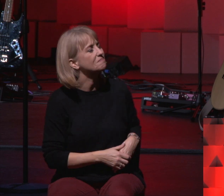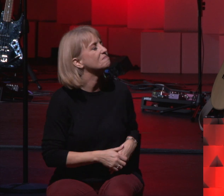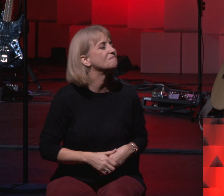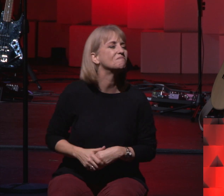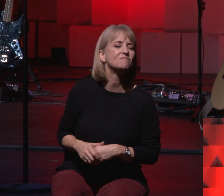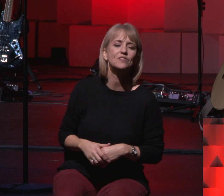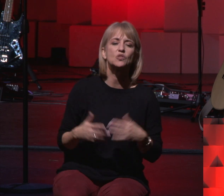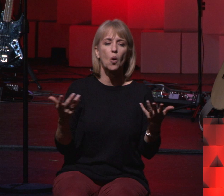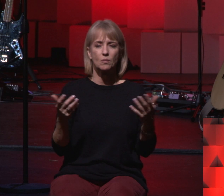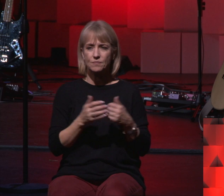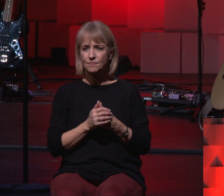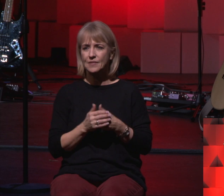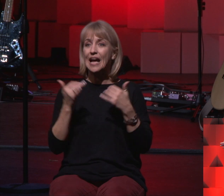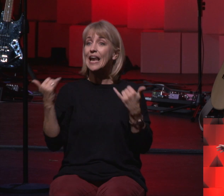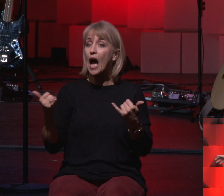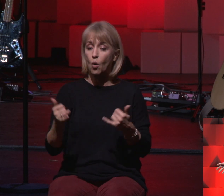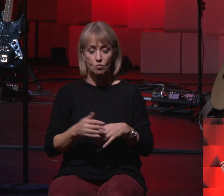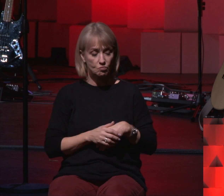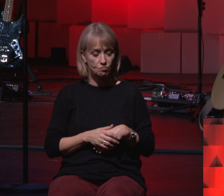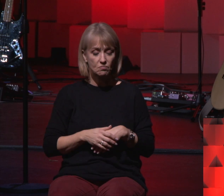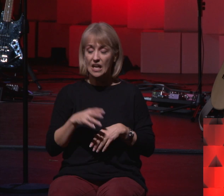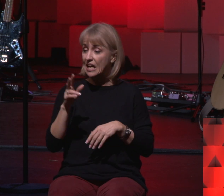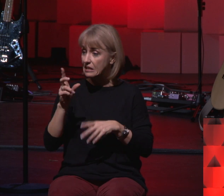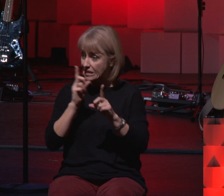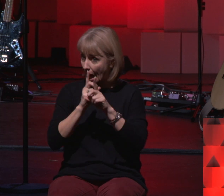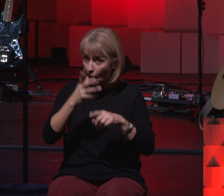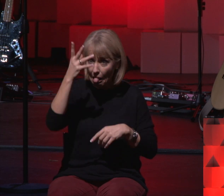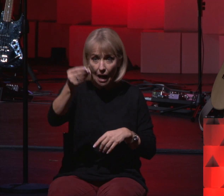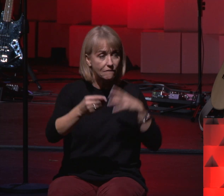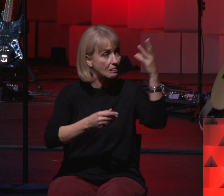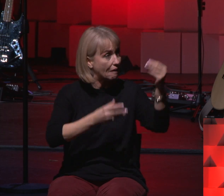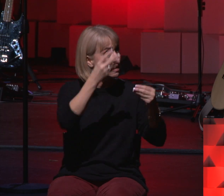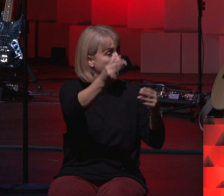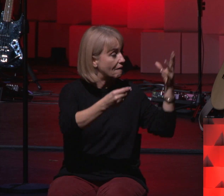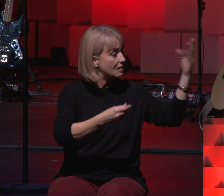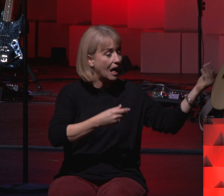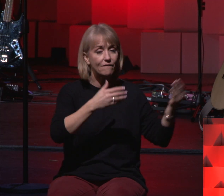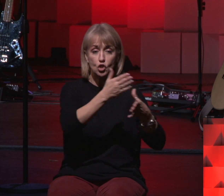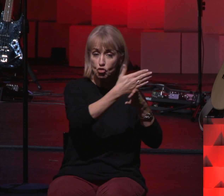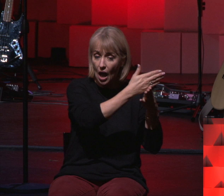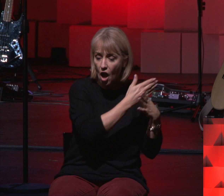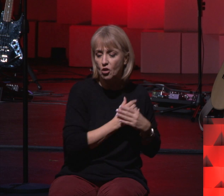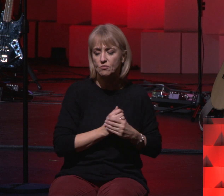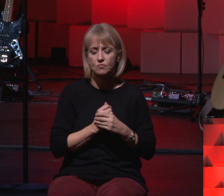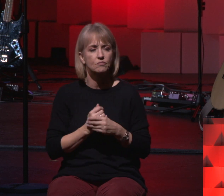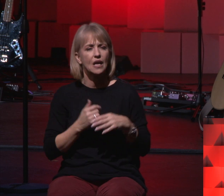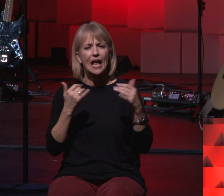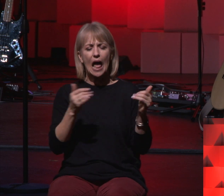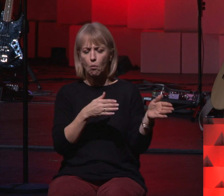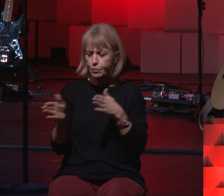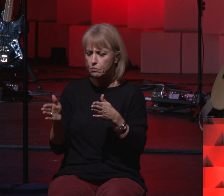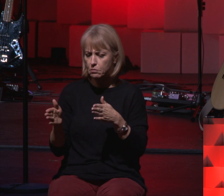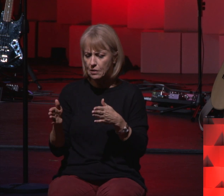of interrupts the story. Here's the disciples. They're going out. They're sharing. They come back. And then it says, Herod the Tetrarch kind of switches